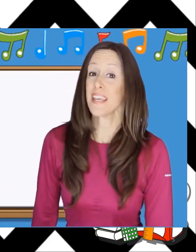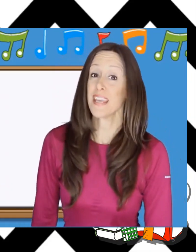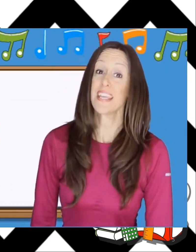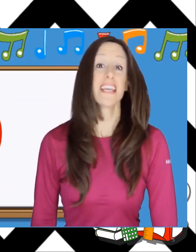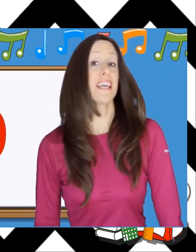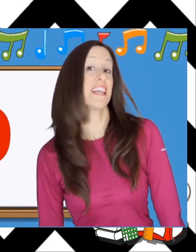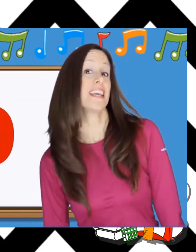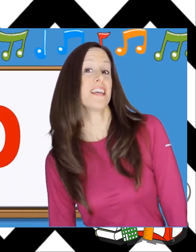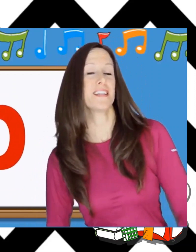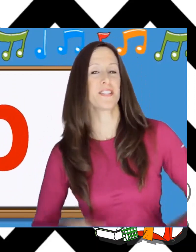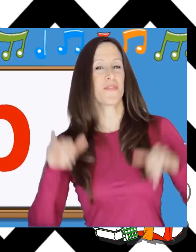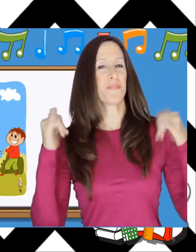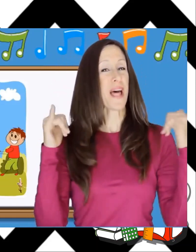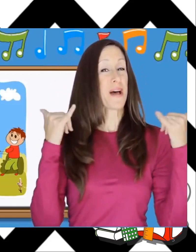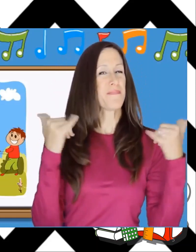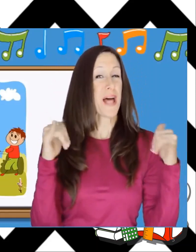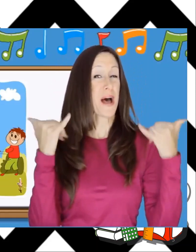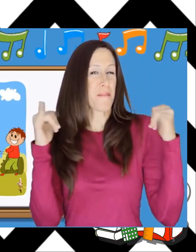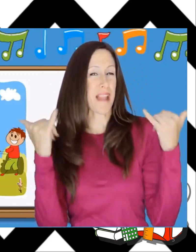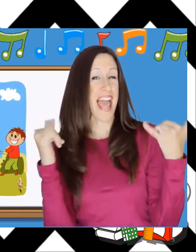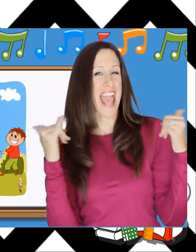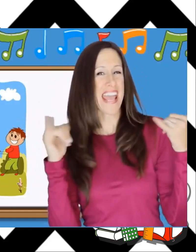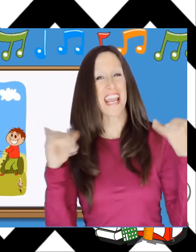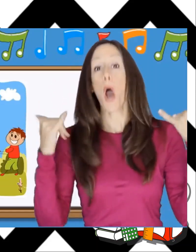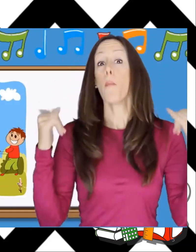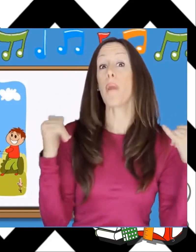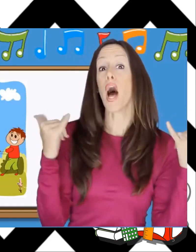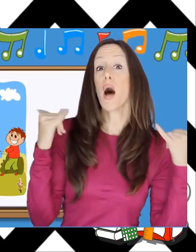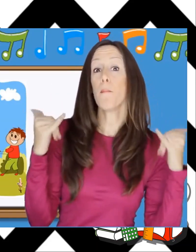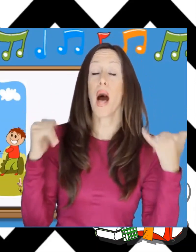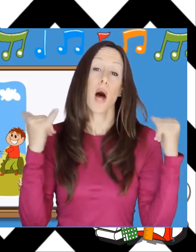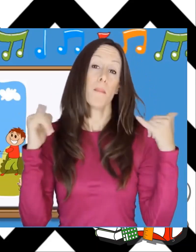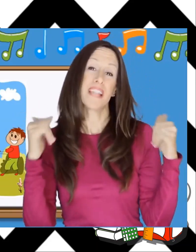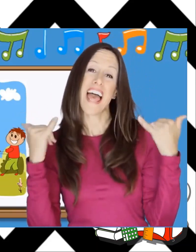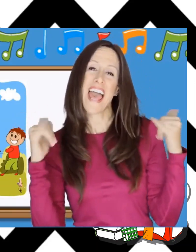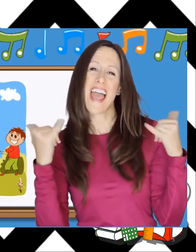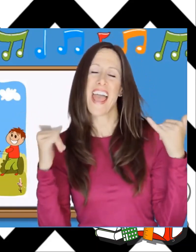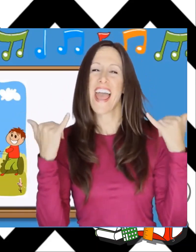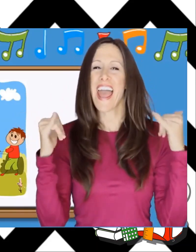P is for play,